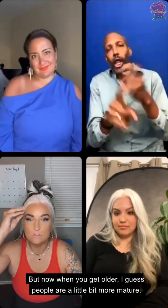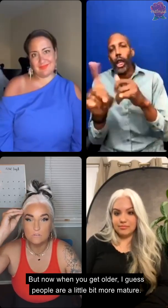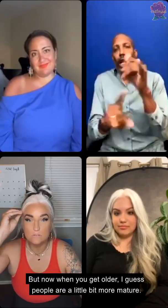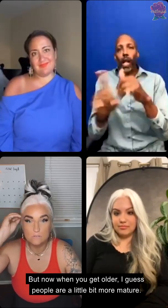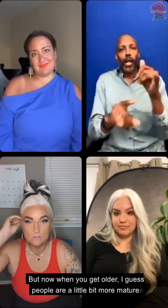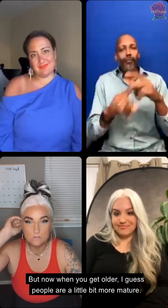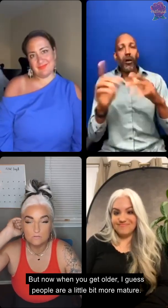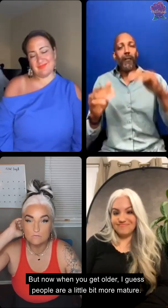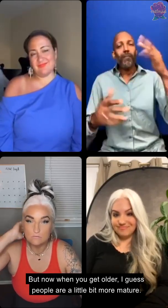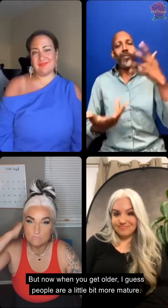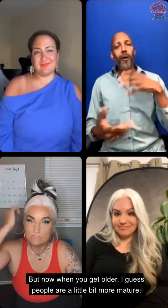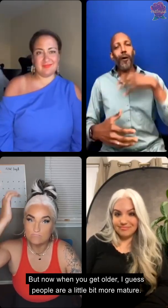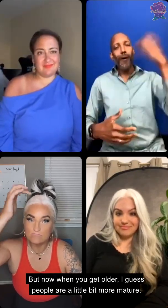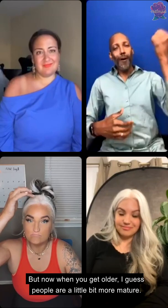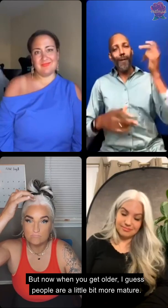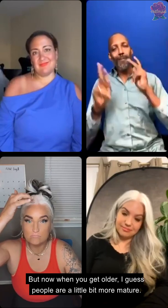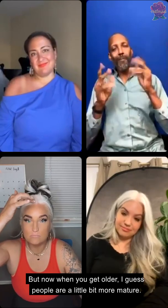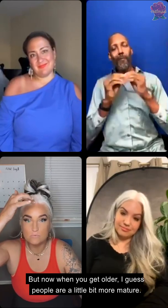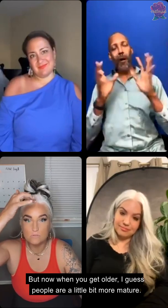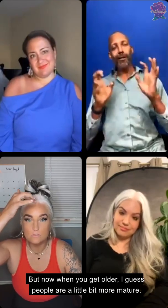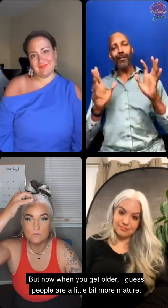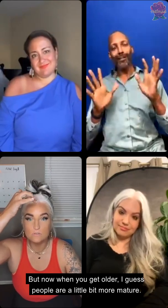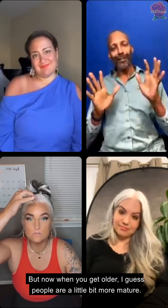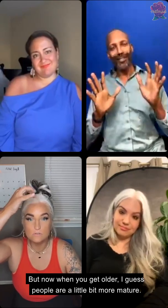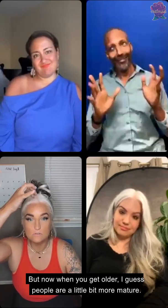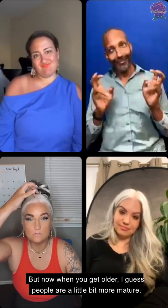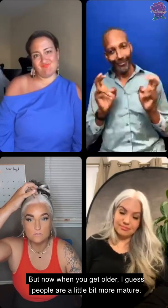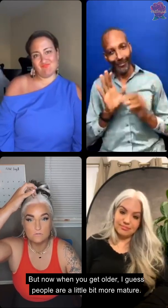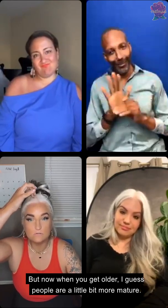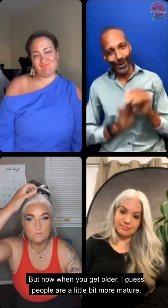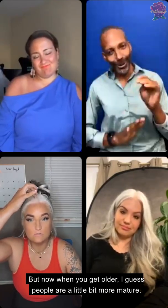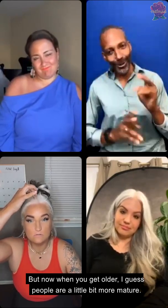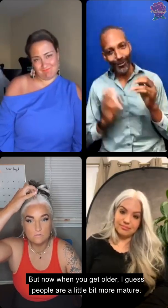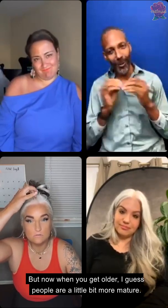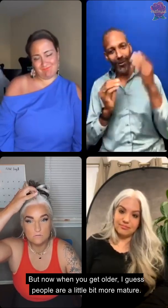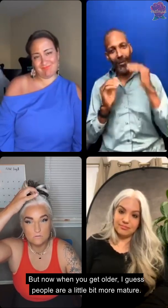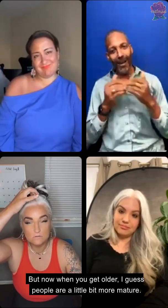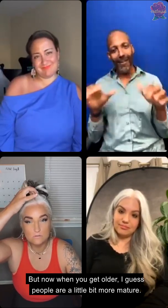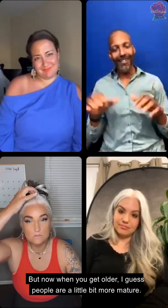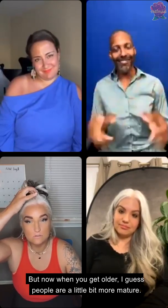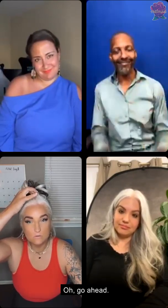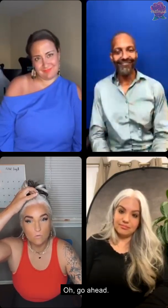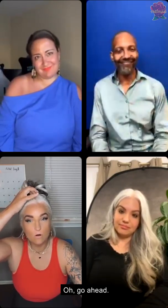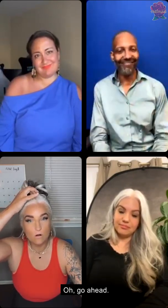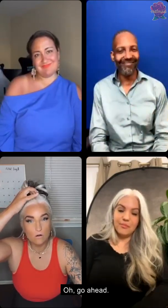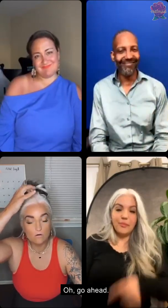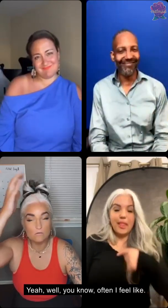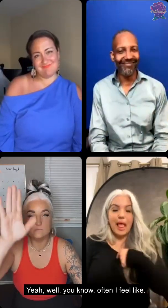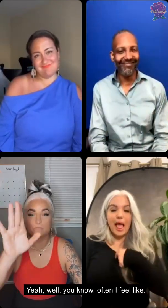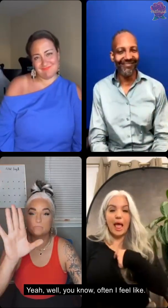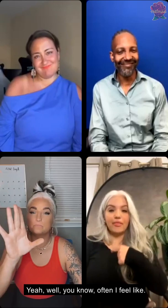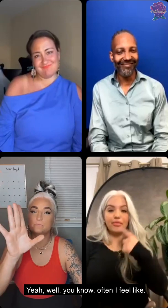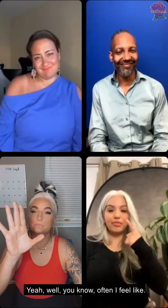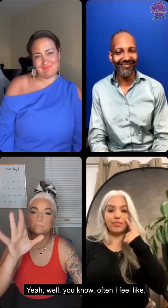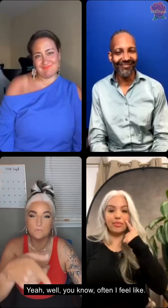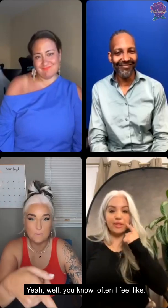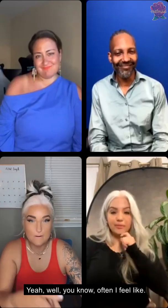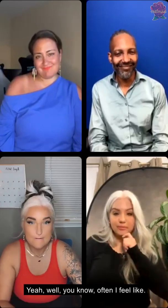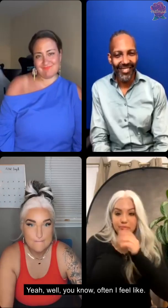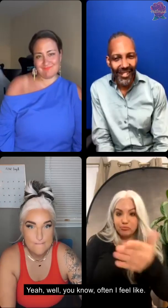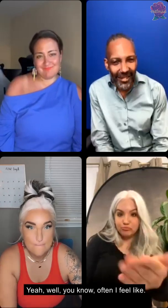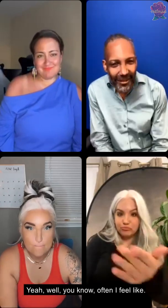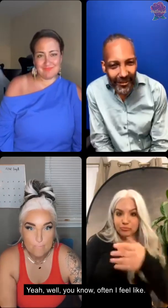and bully. But now when you get older, I guess people are a little bit more mature. Oh, go ahead.